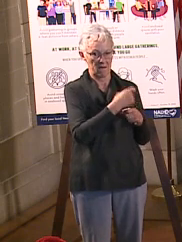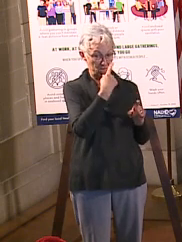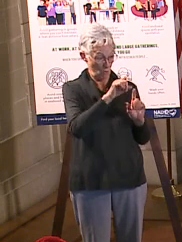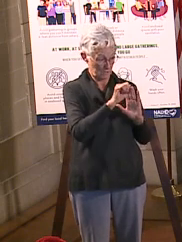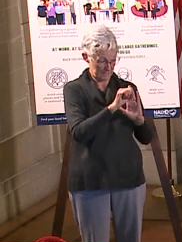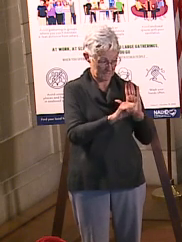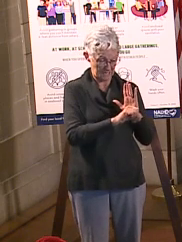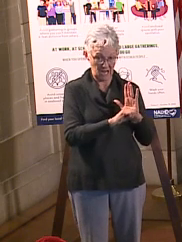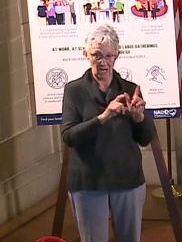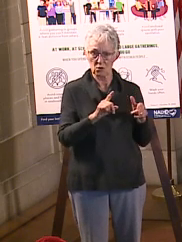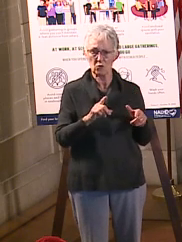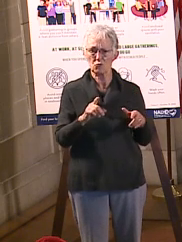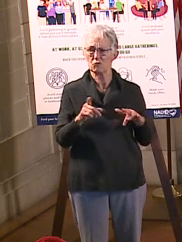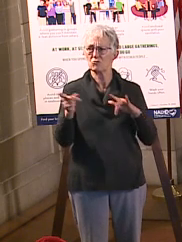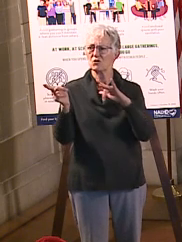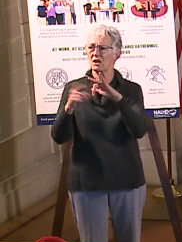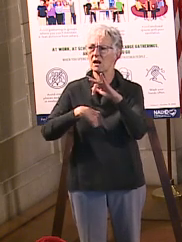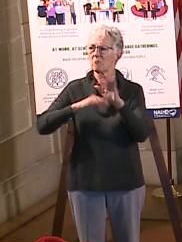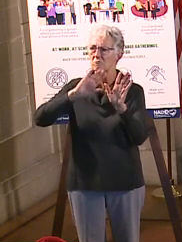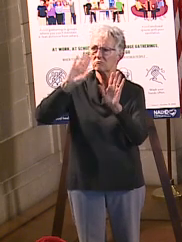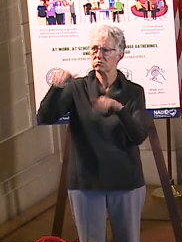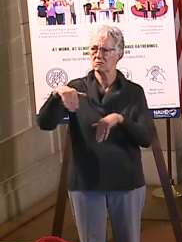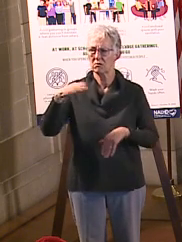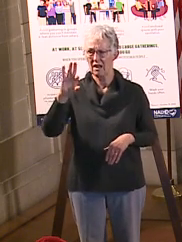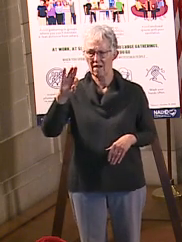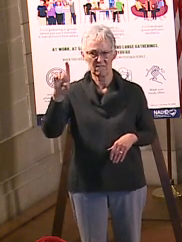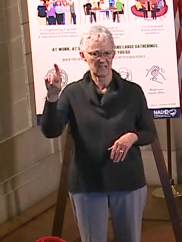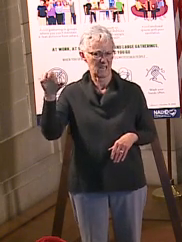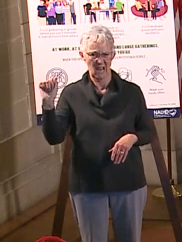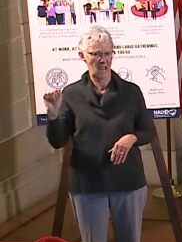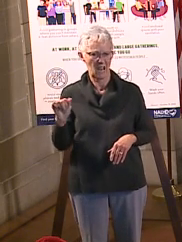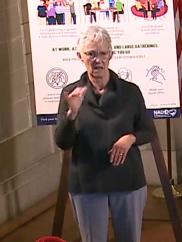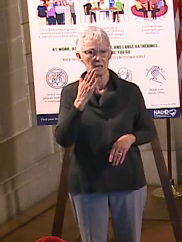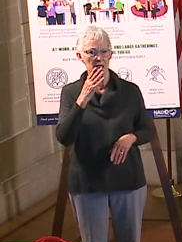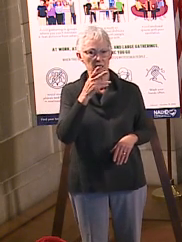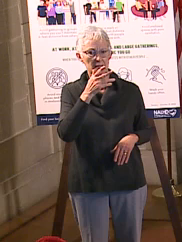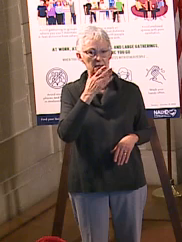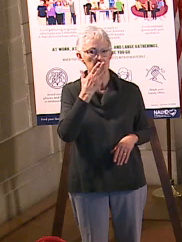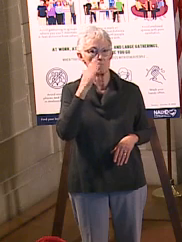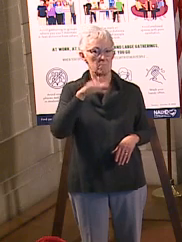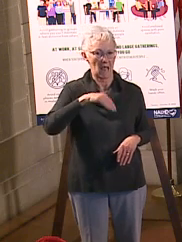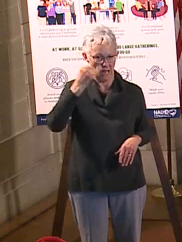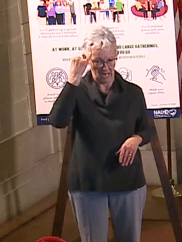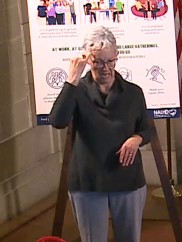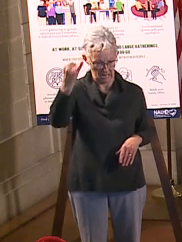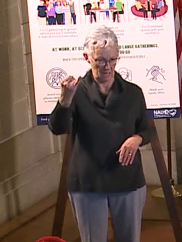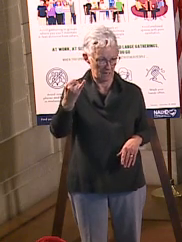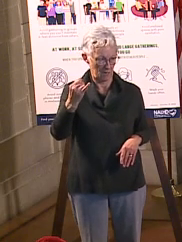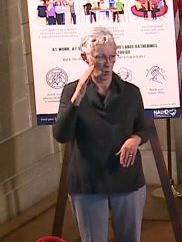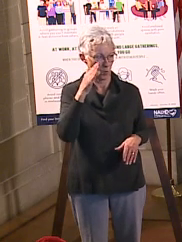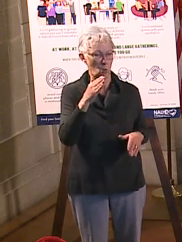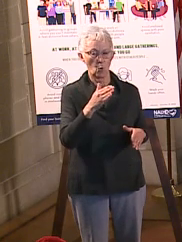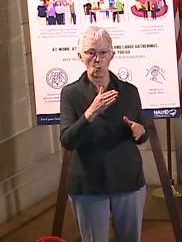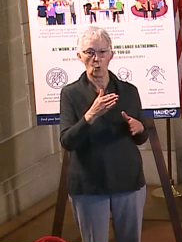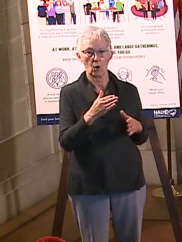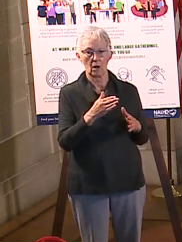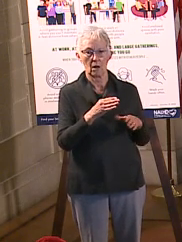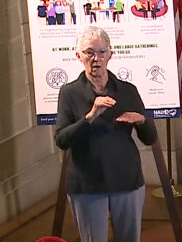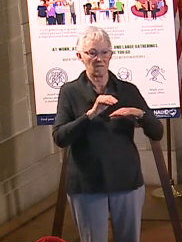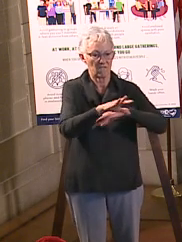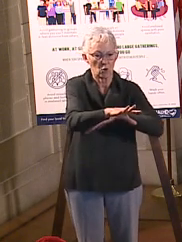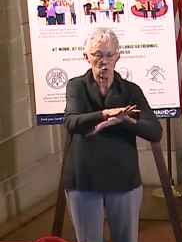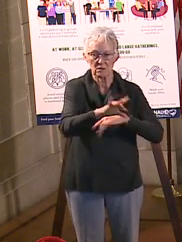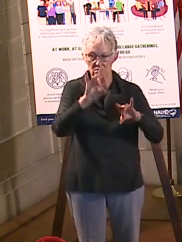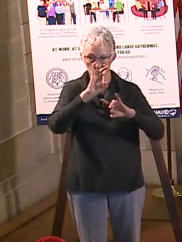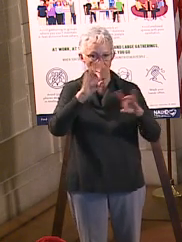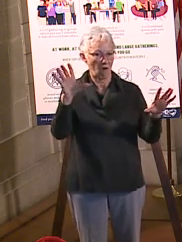skip the regulatory process essentially for big marijuana companies, that's just a bad idea and is only going to lead to poor health outcomes.